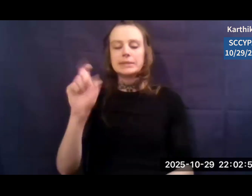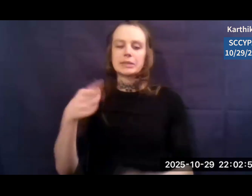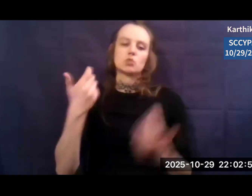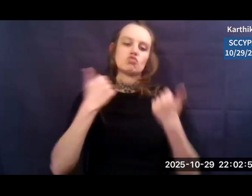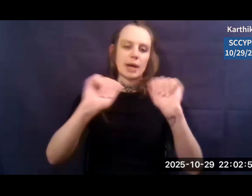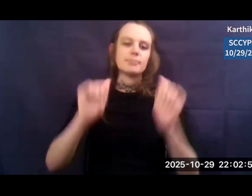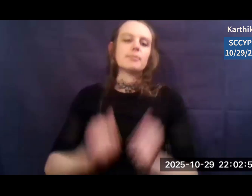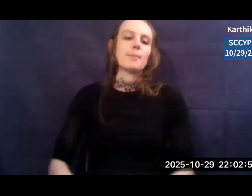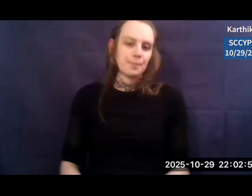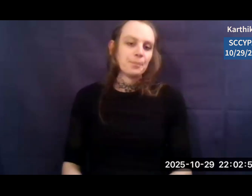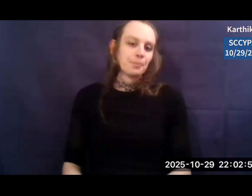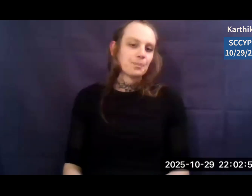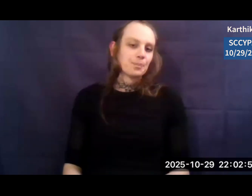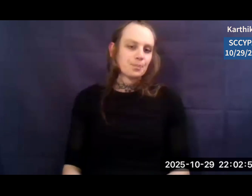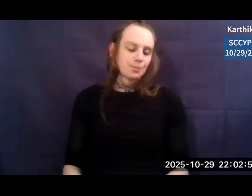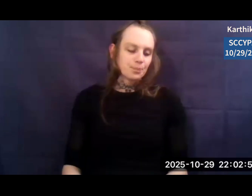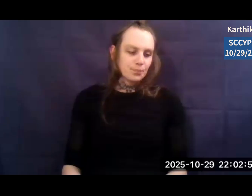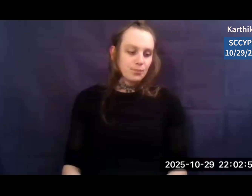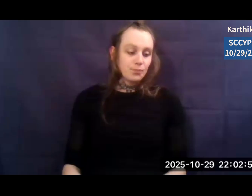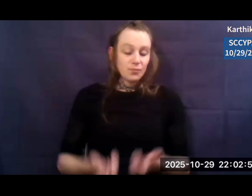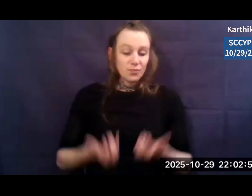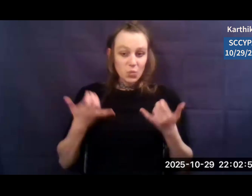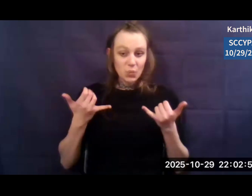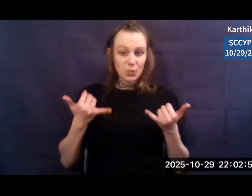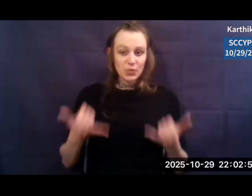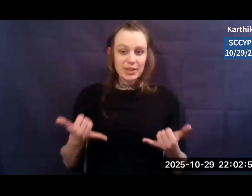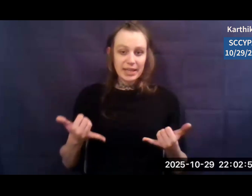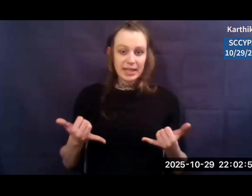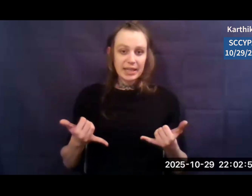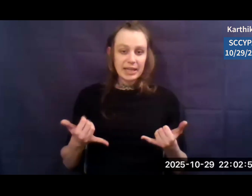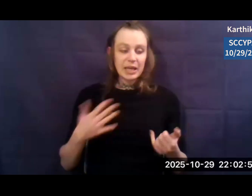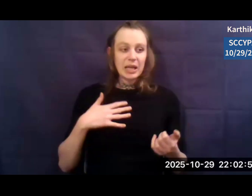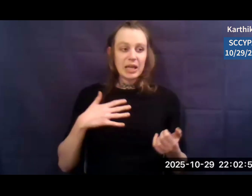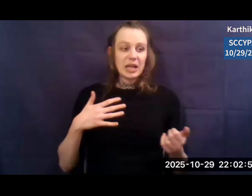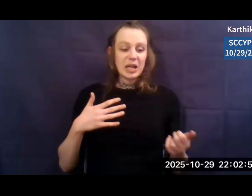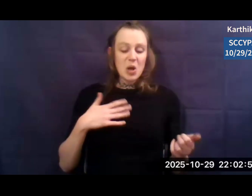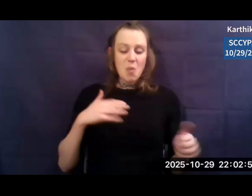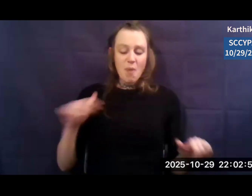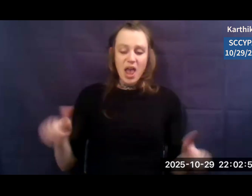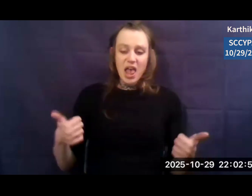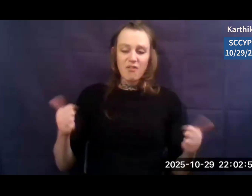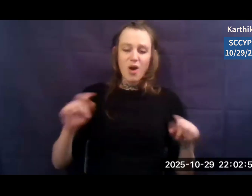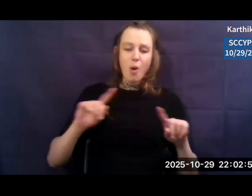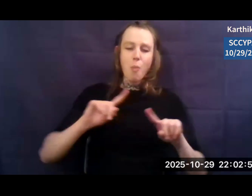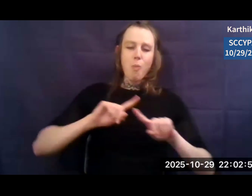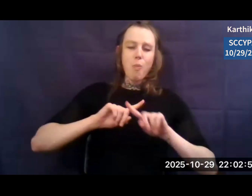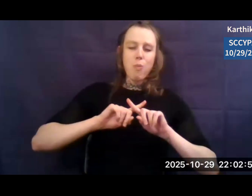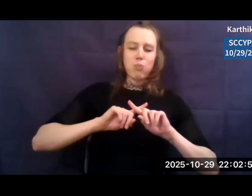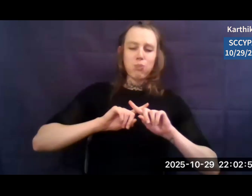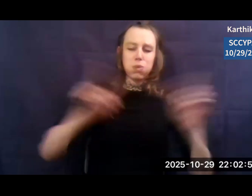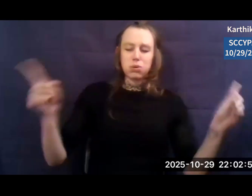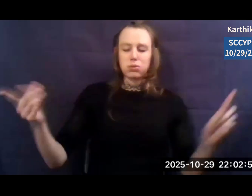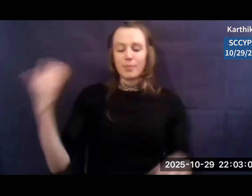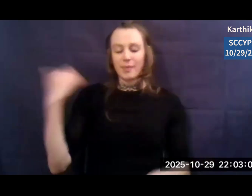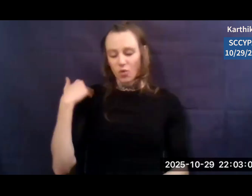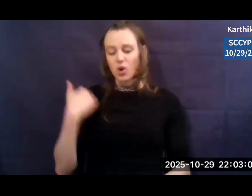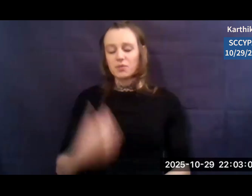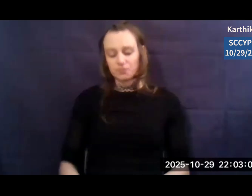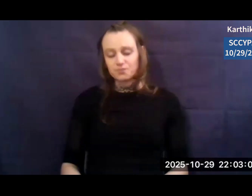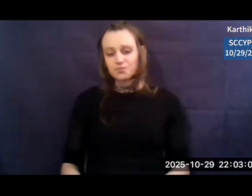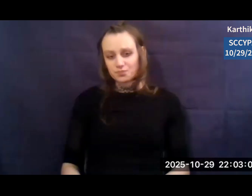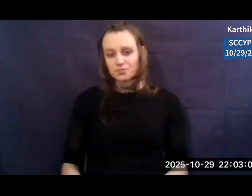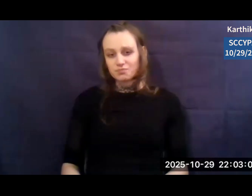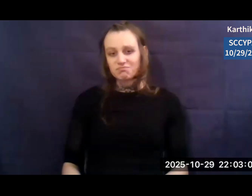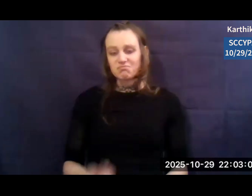today, like my life is drastically different from what it used to be like. And like I go to work